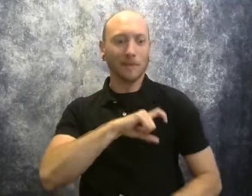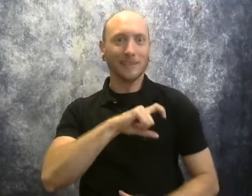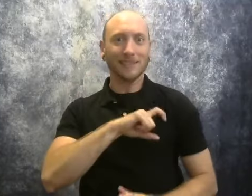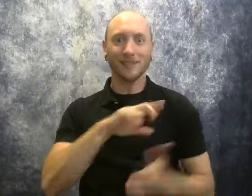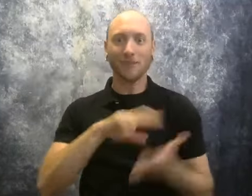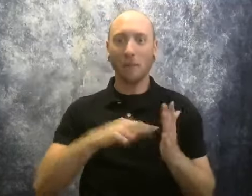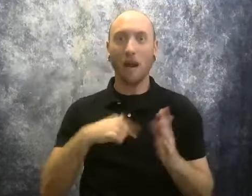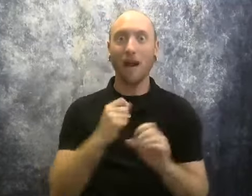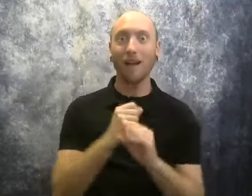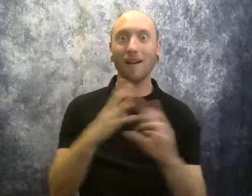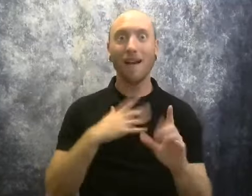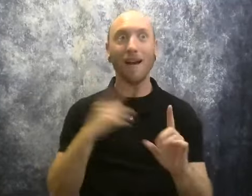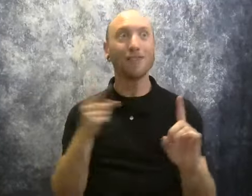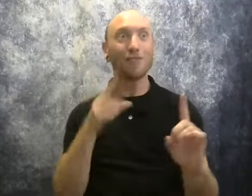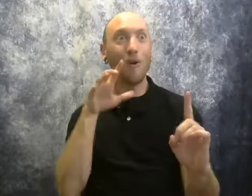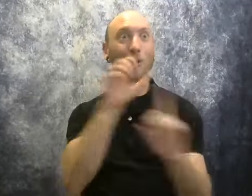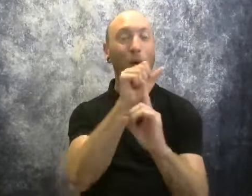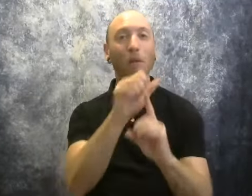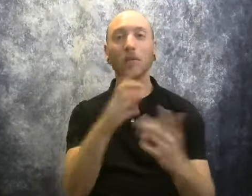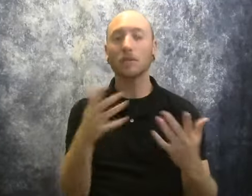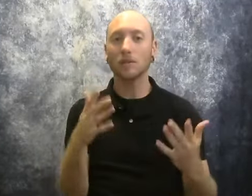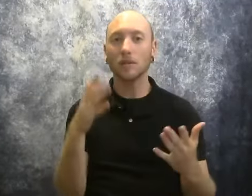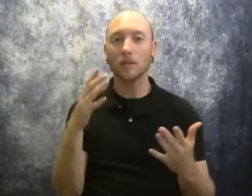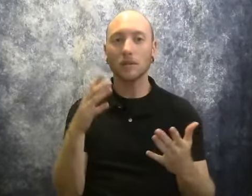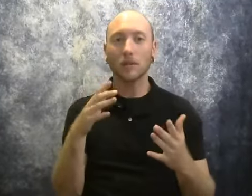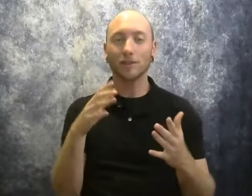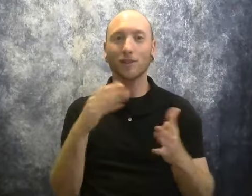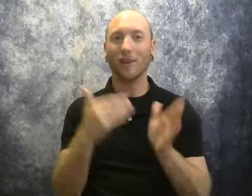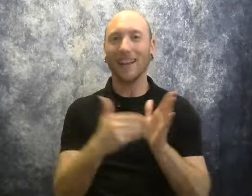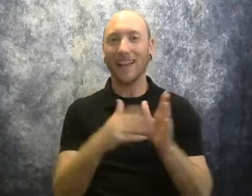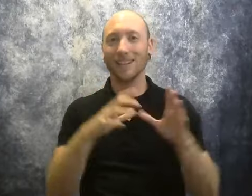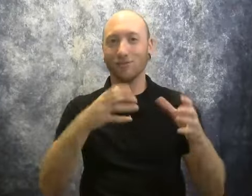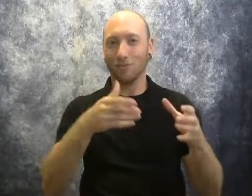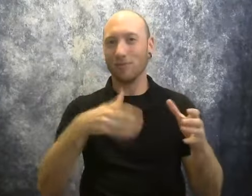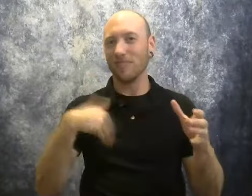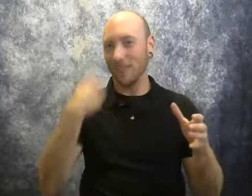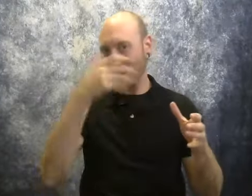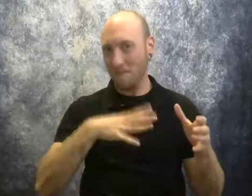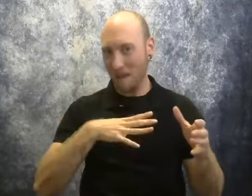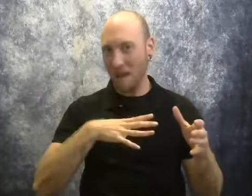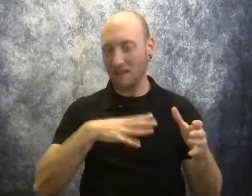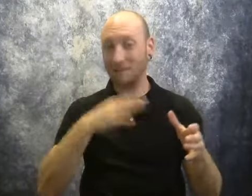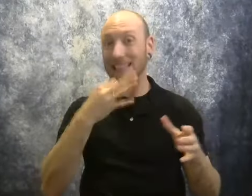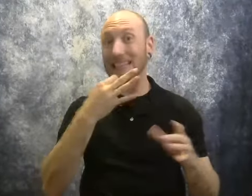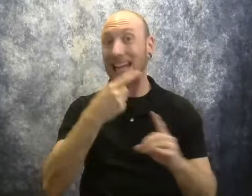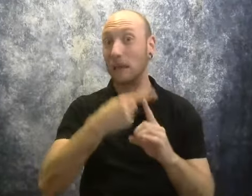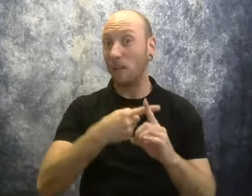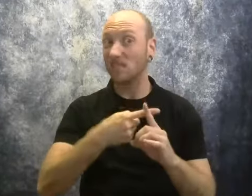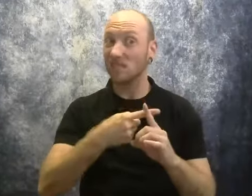I always wanted to be one. So that was a dream come true, I suppose. And 18 months with another group of young